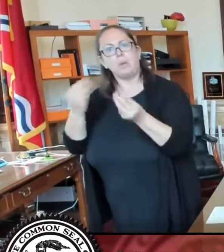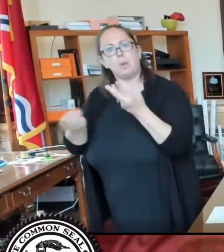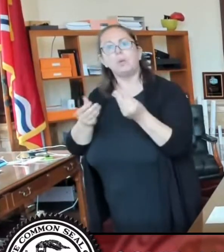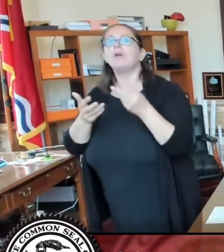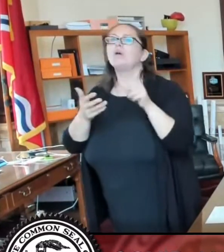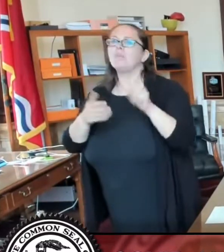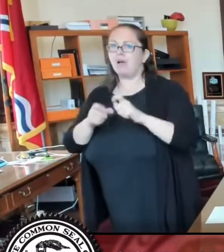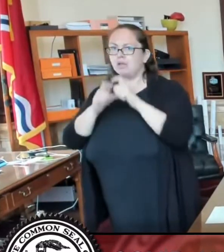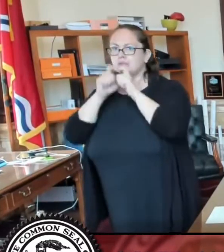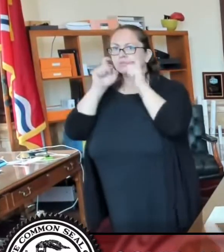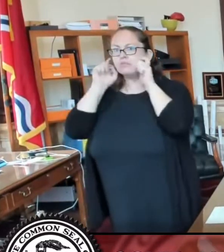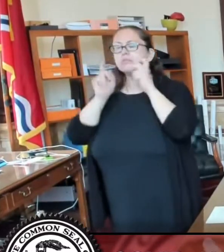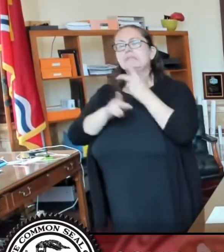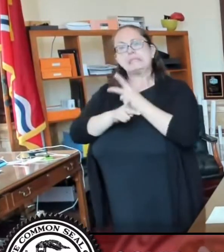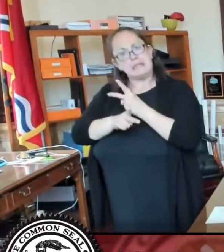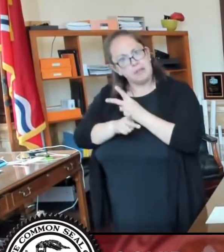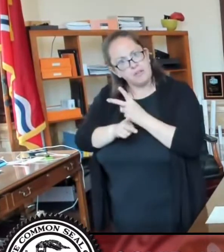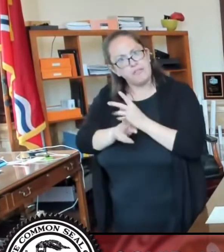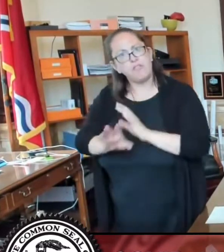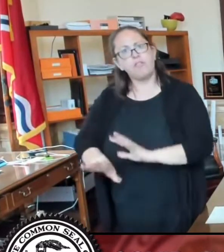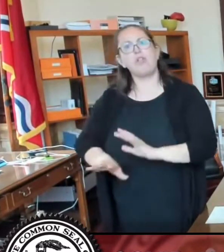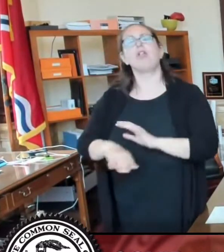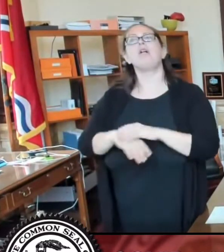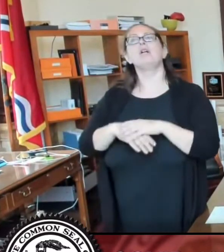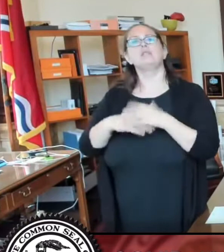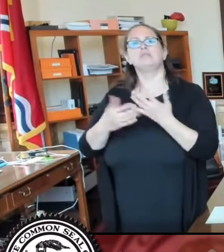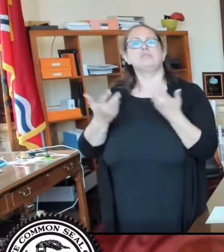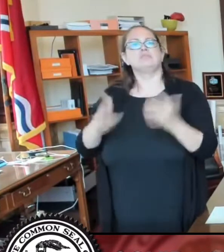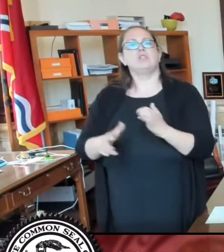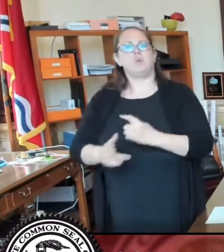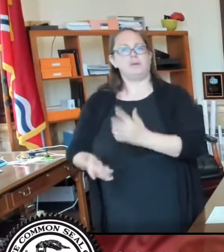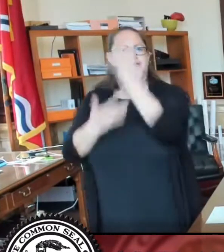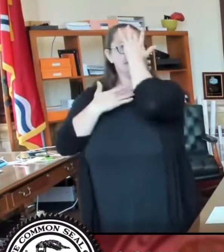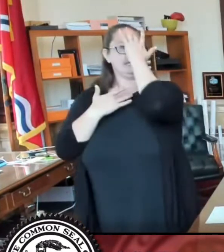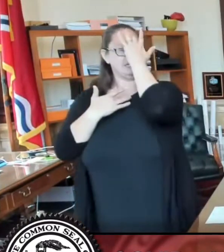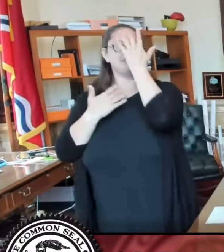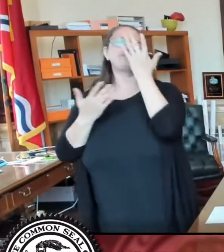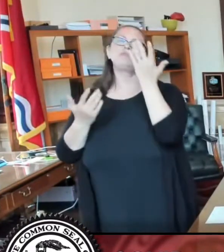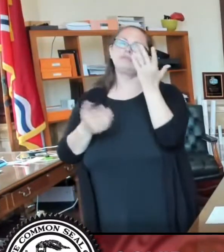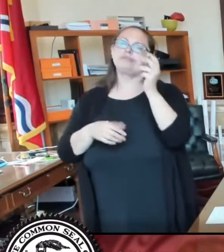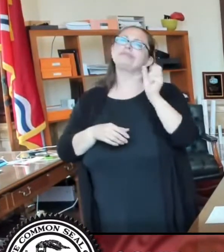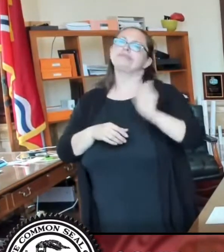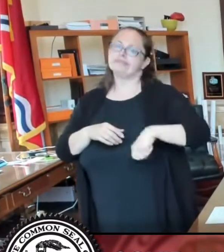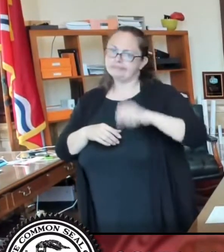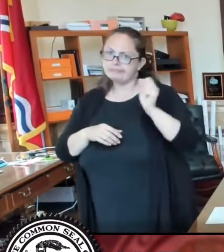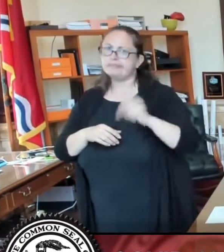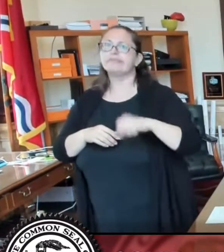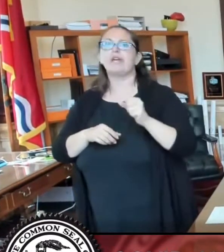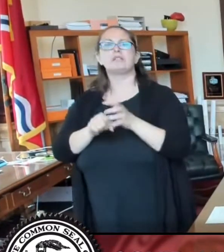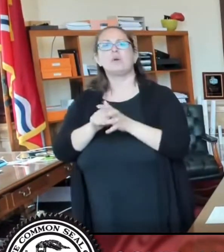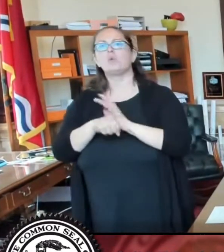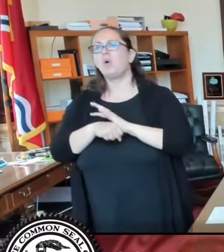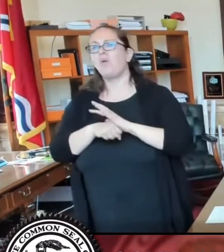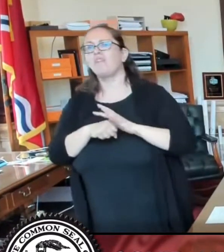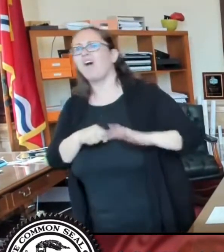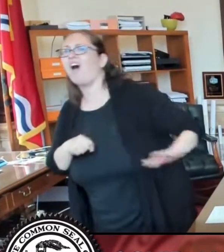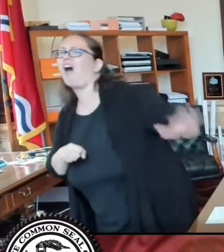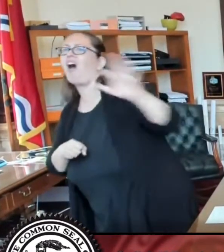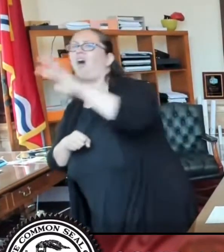precautions so that we don't get sick. We know that there are cases of COVID in virtually every